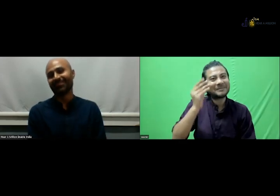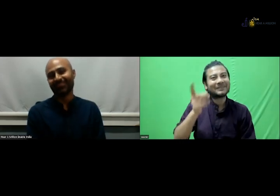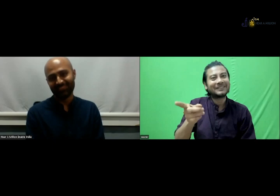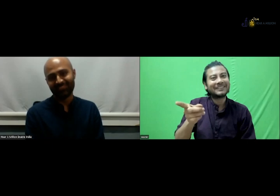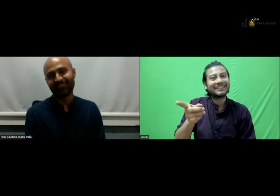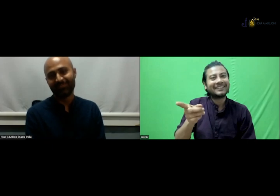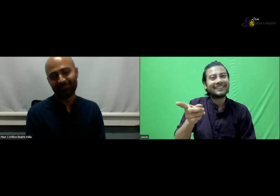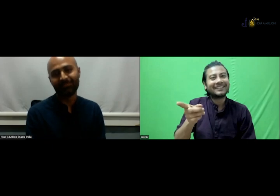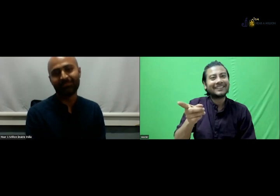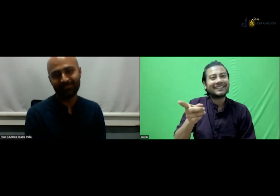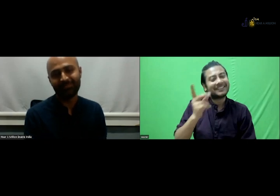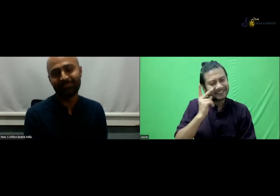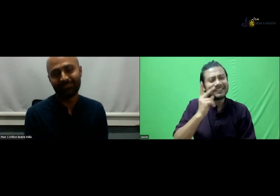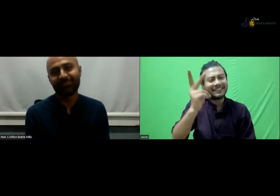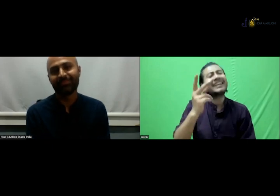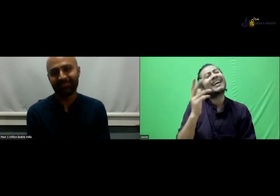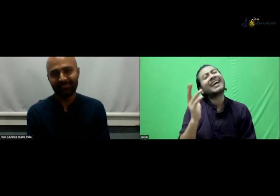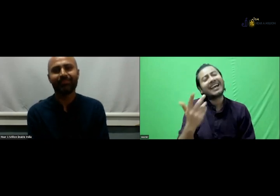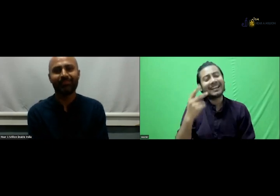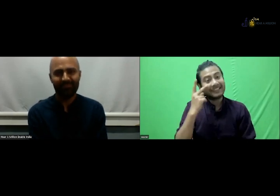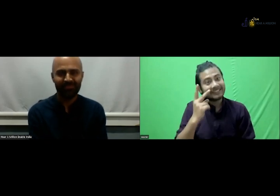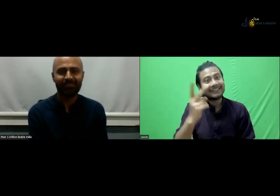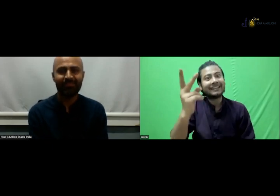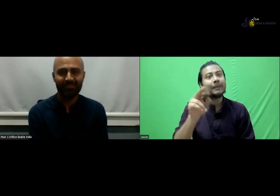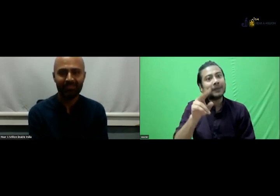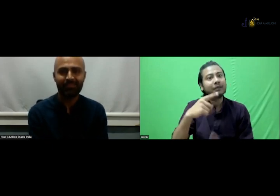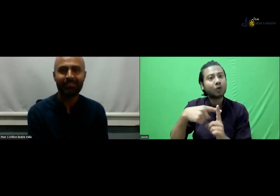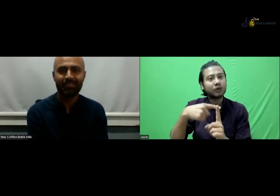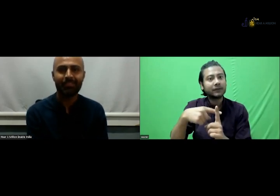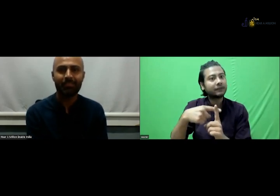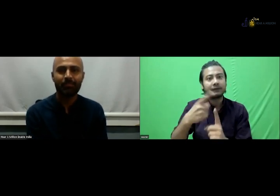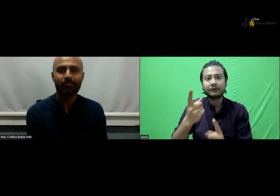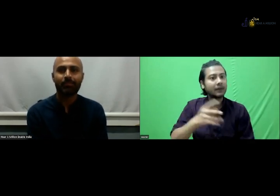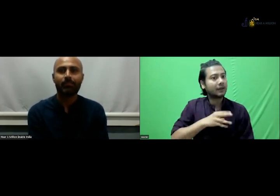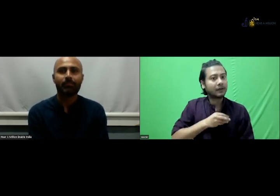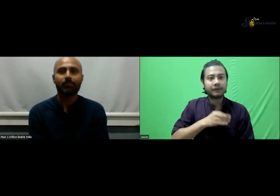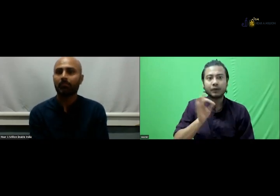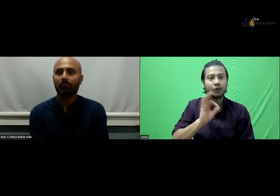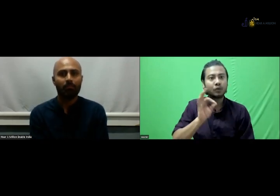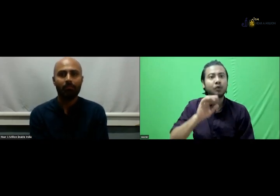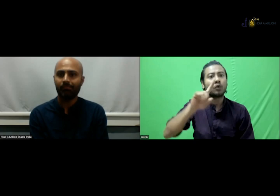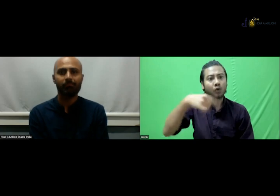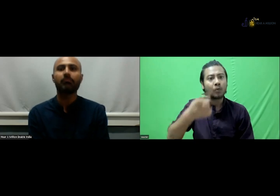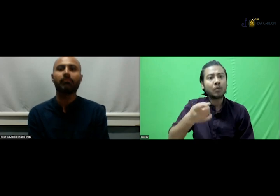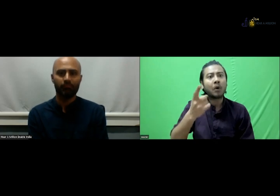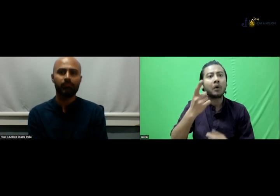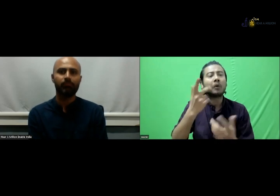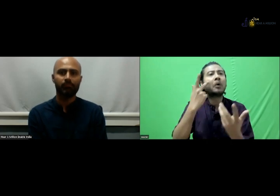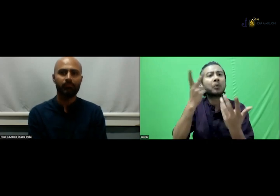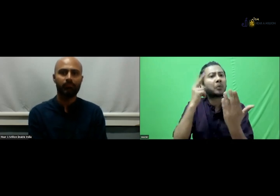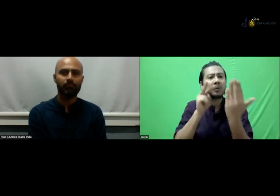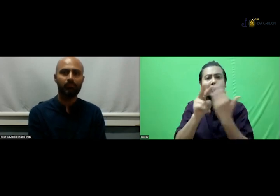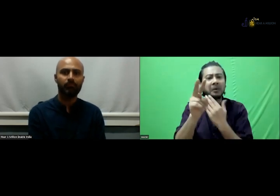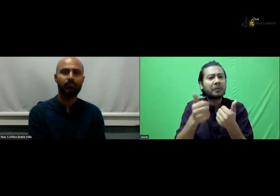see, we'll see. So she signed this thing a lot of time. We'll see, that means that